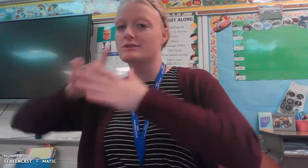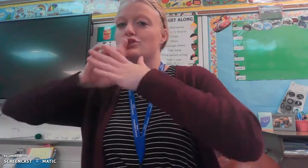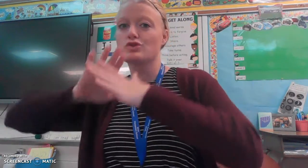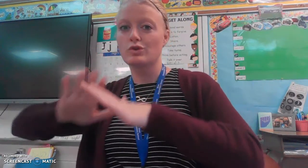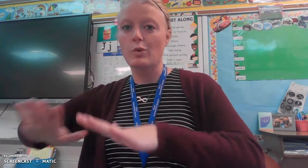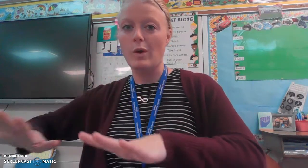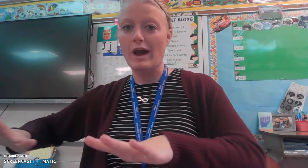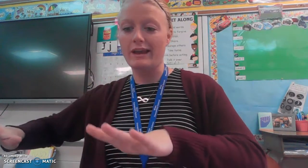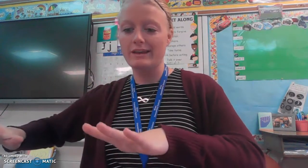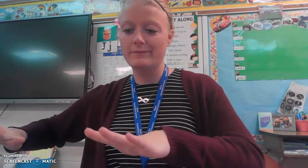is. Quiet.